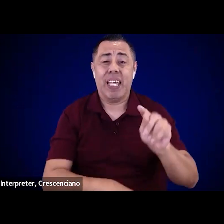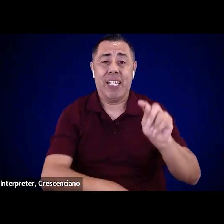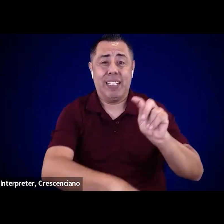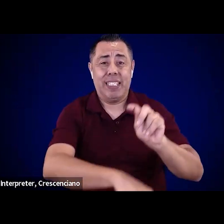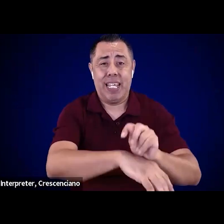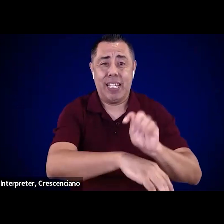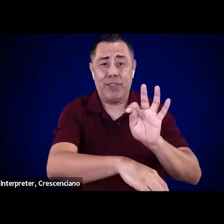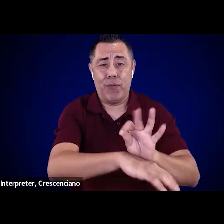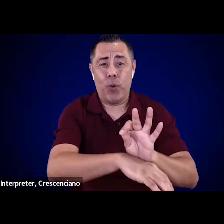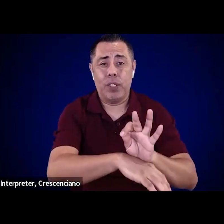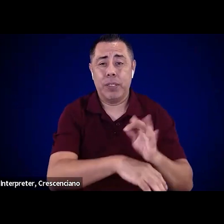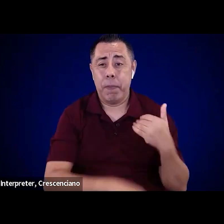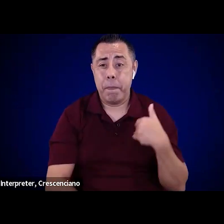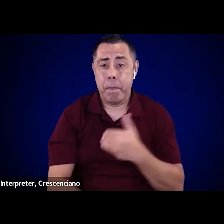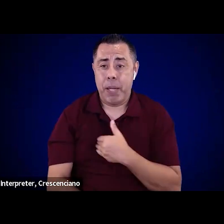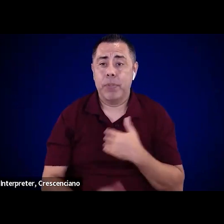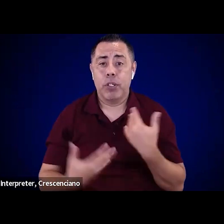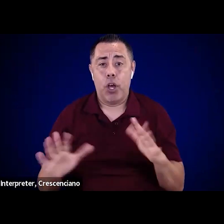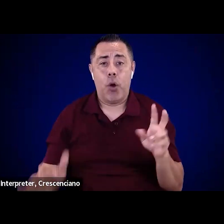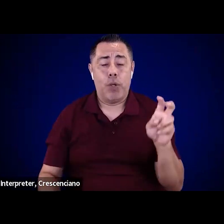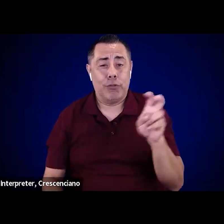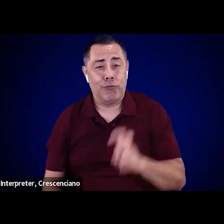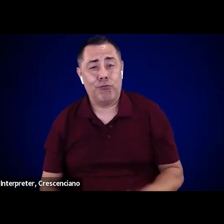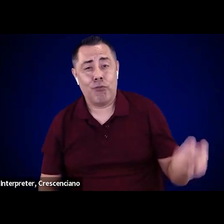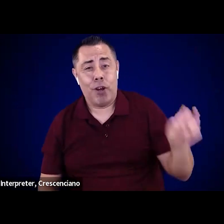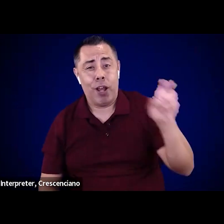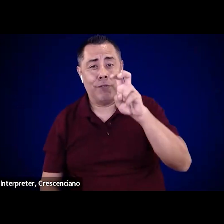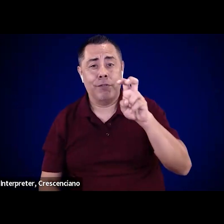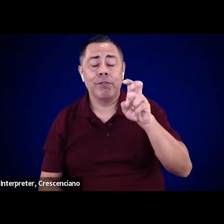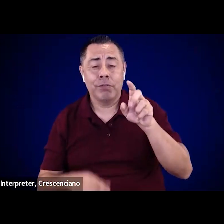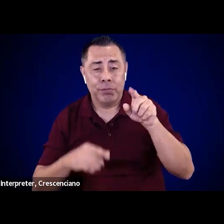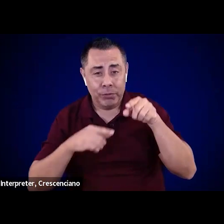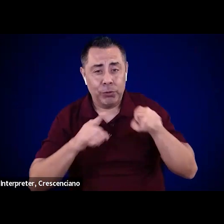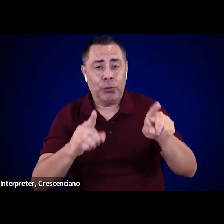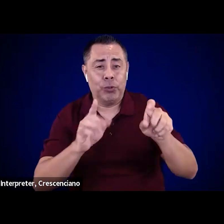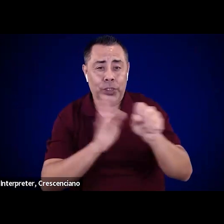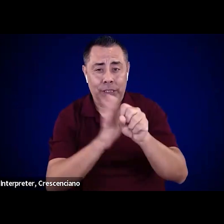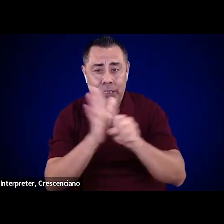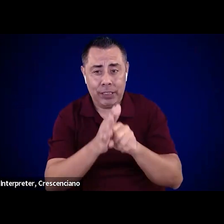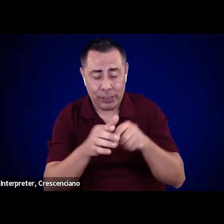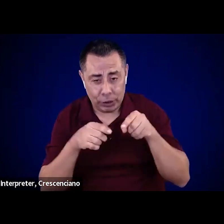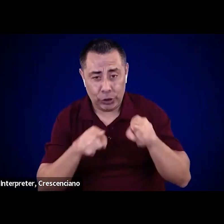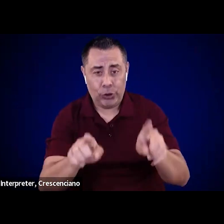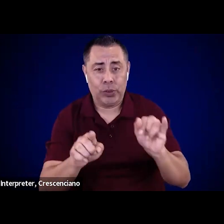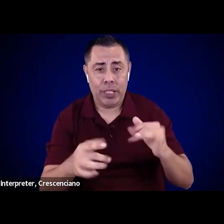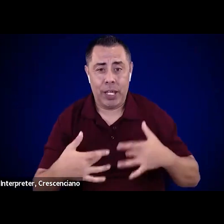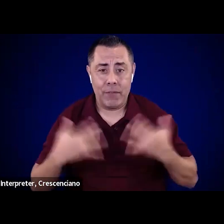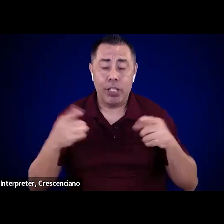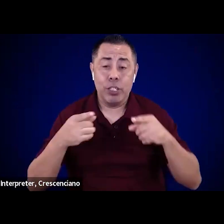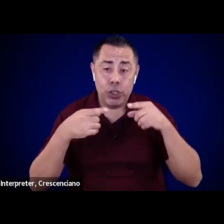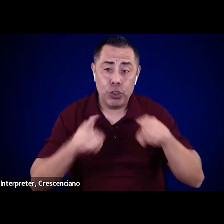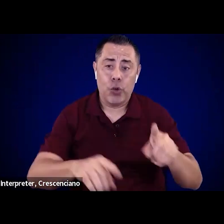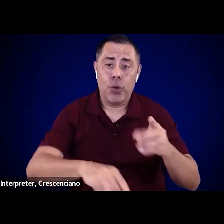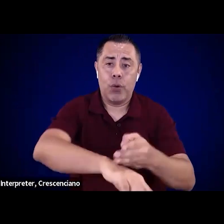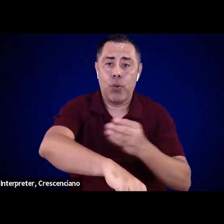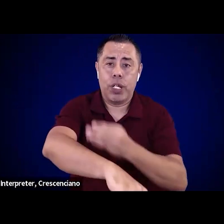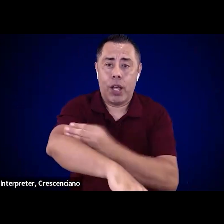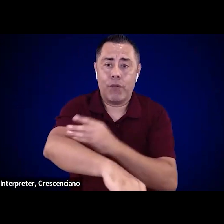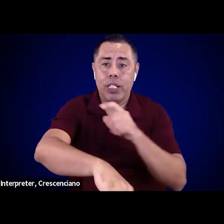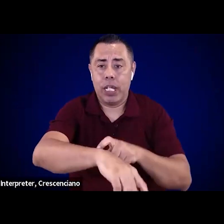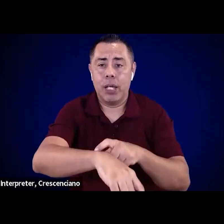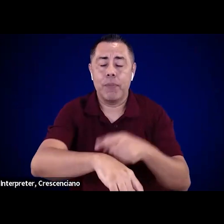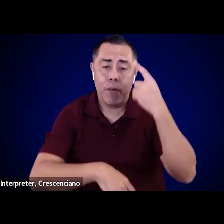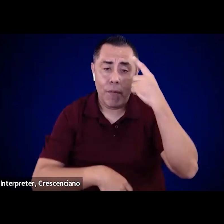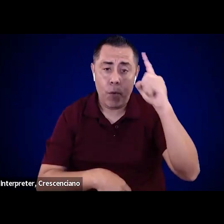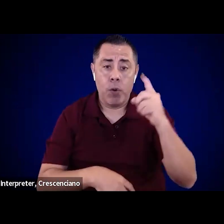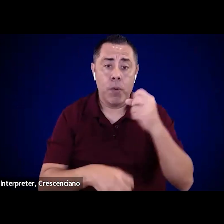members traveled around the state during the event and during the recovery of the event to ensure that we put eyes